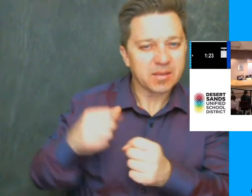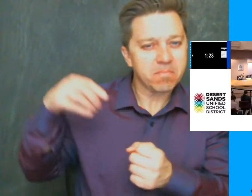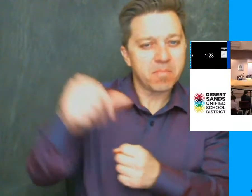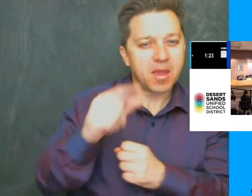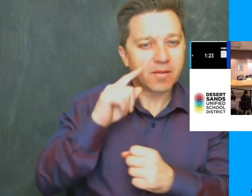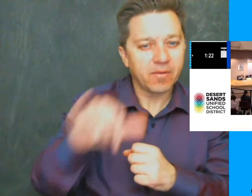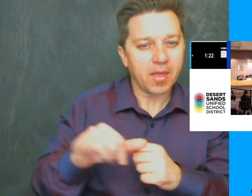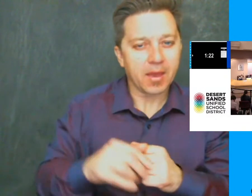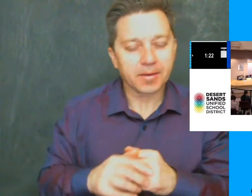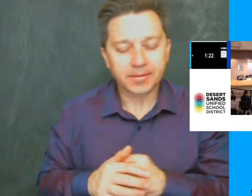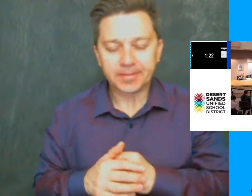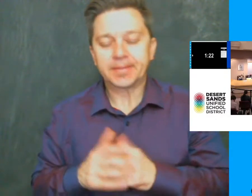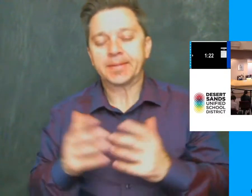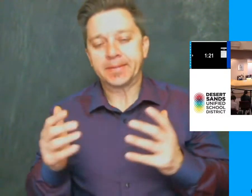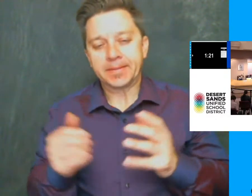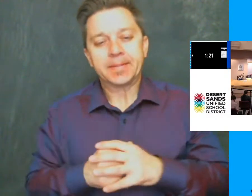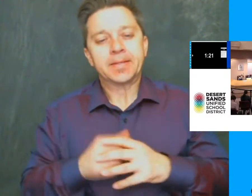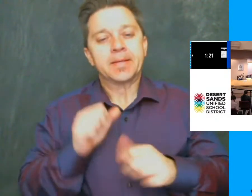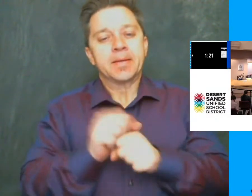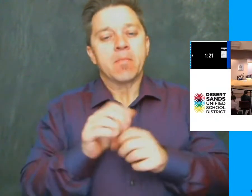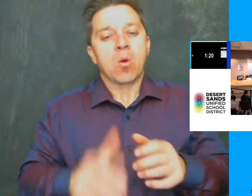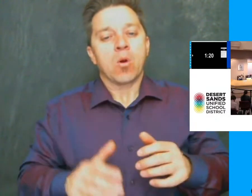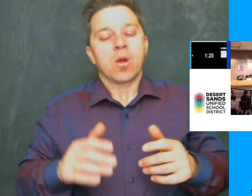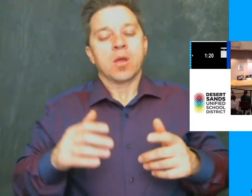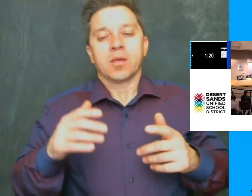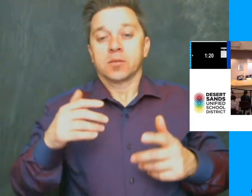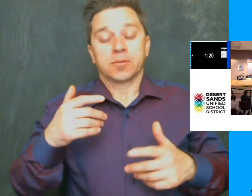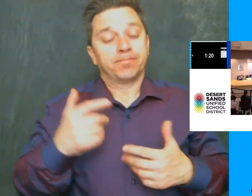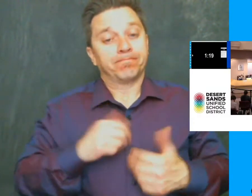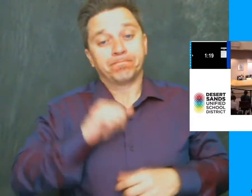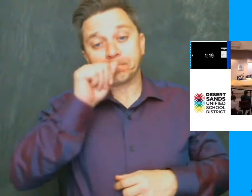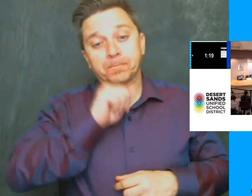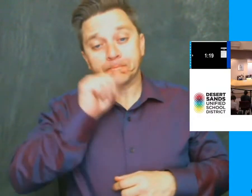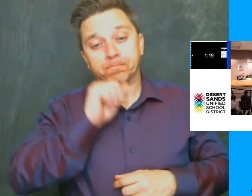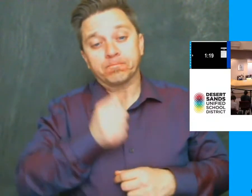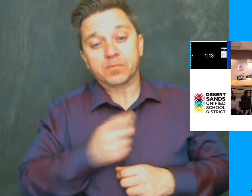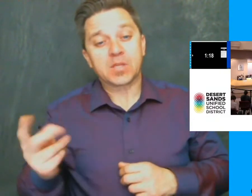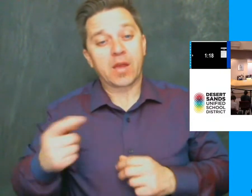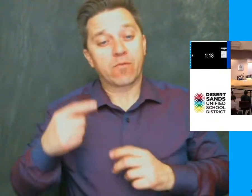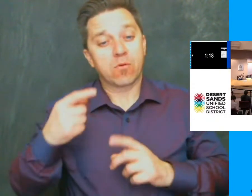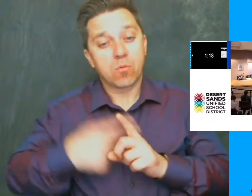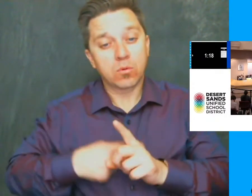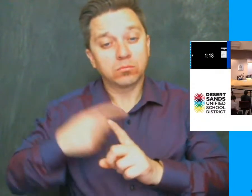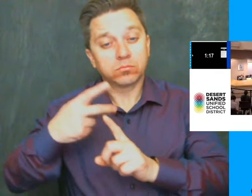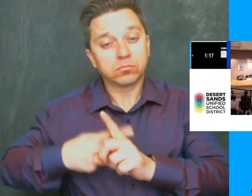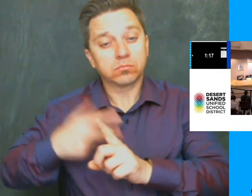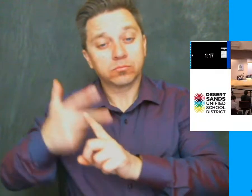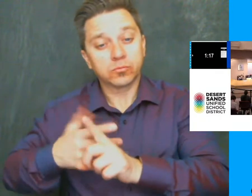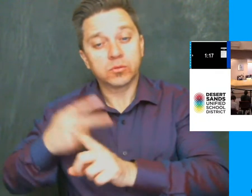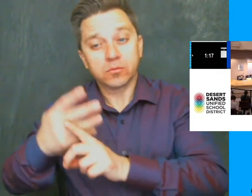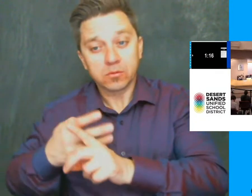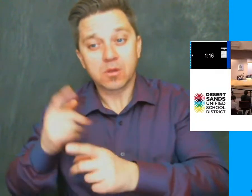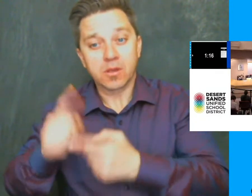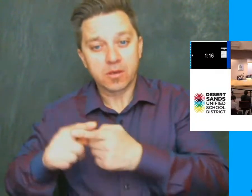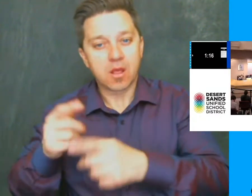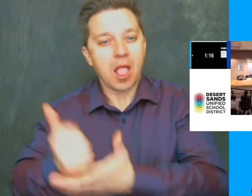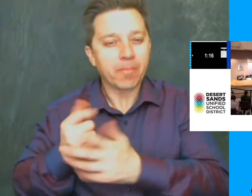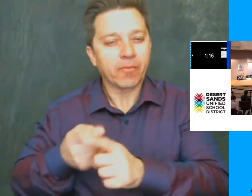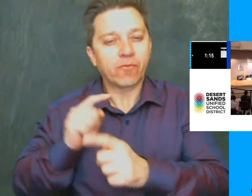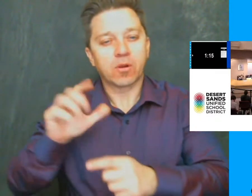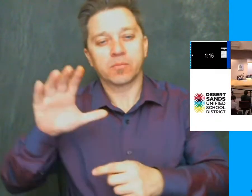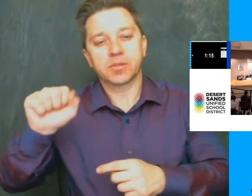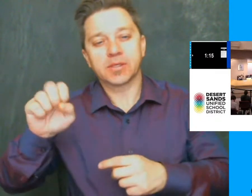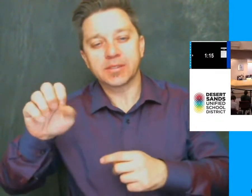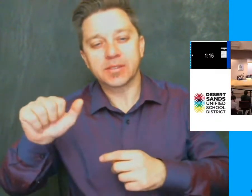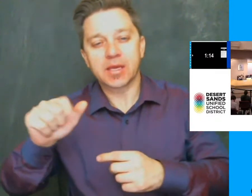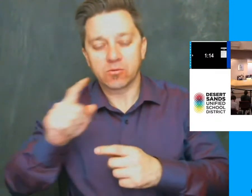those. The employees are going several months until they get help with from CSEA to go ahead and get paid for